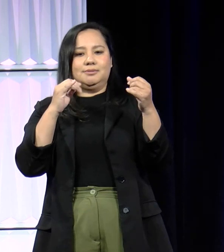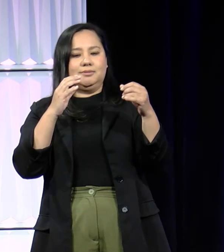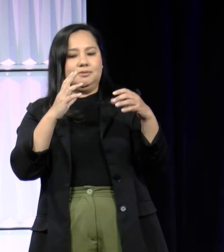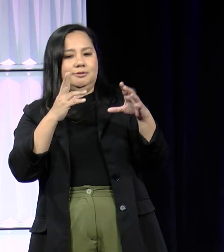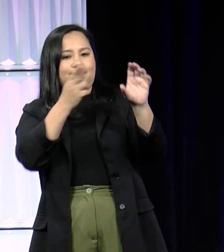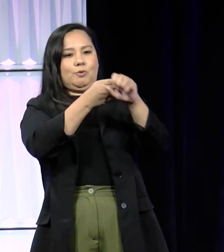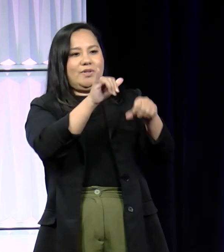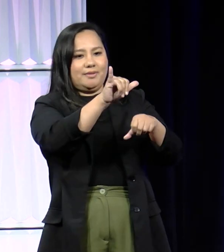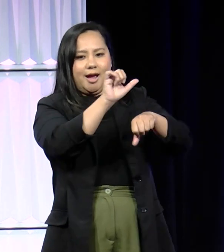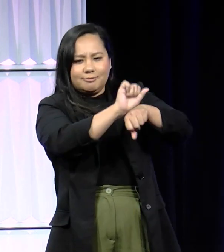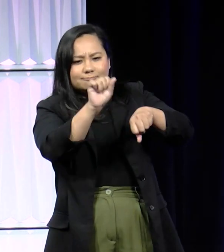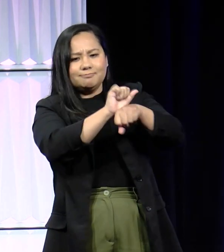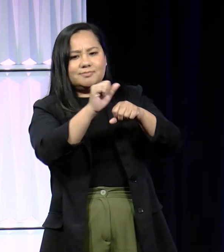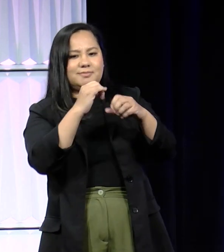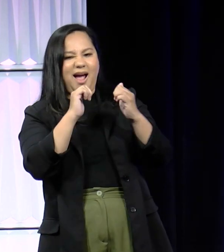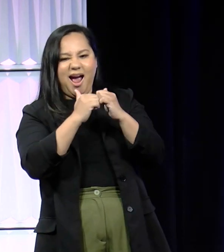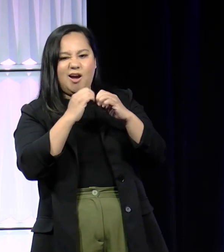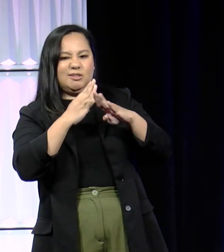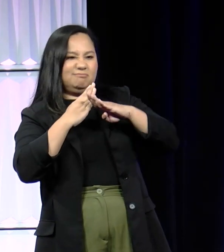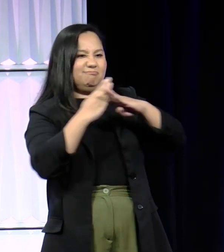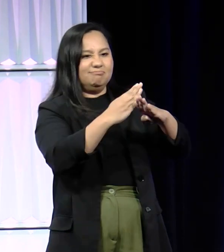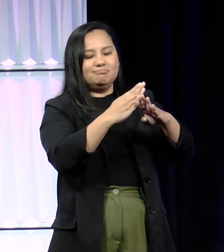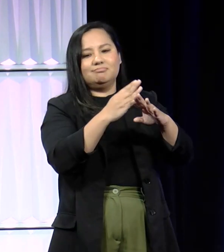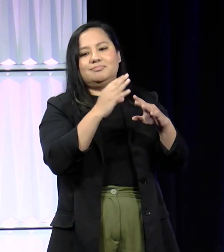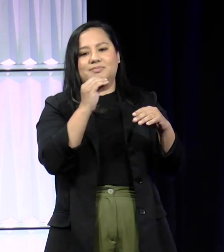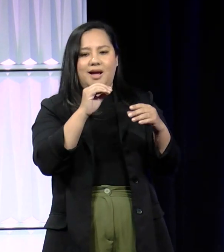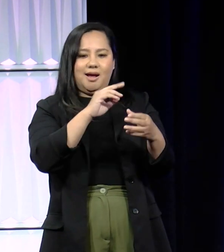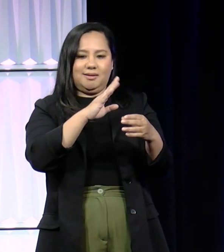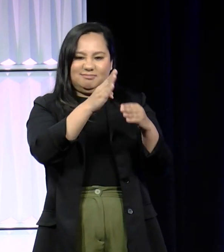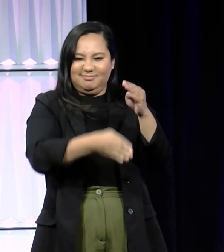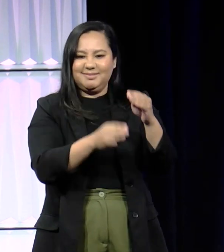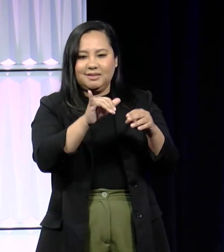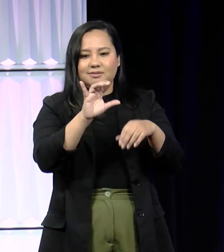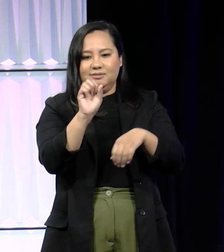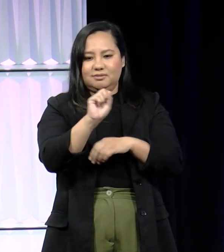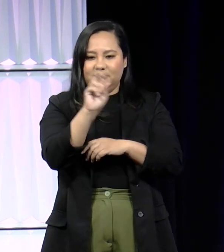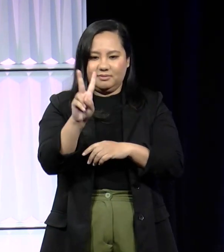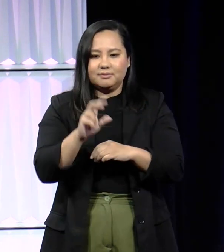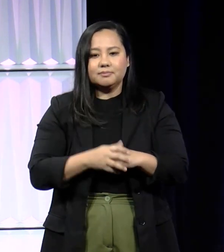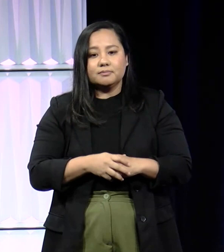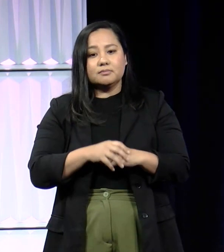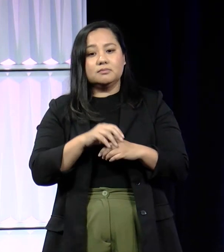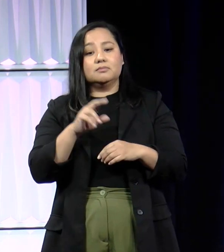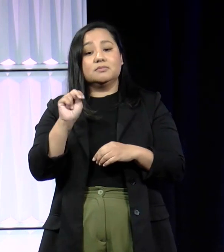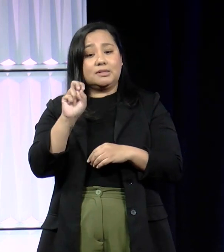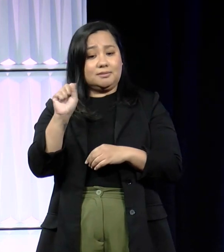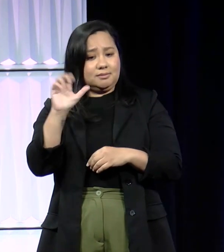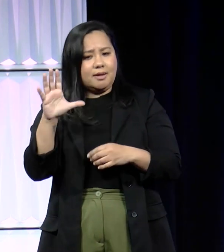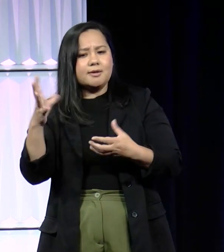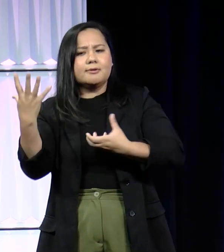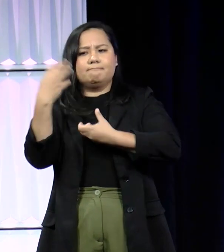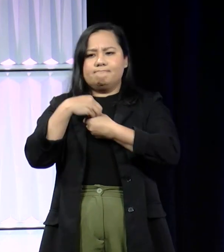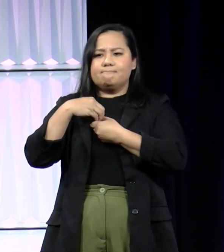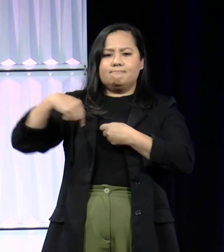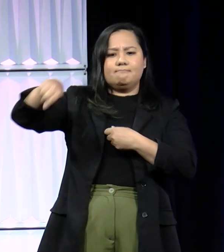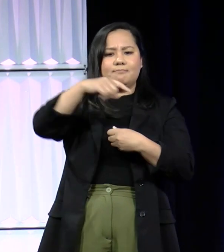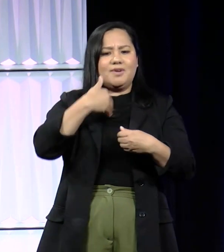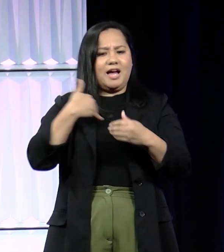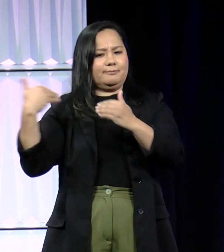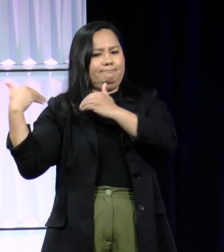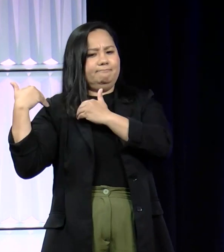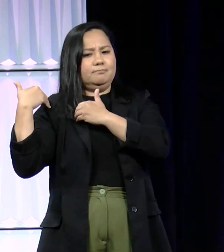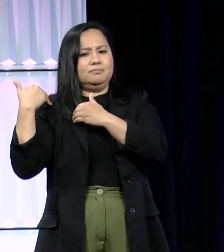sexual violence. NSAC instills a responsibility in all of us to use this national